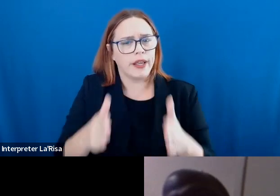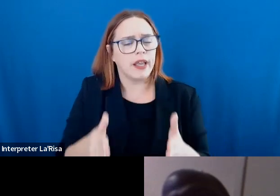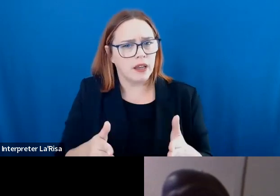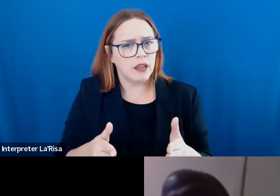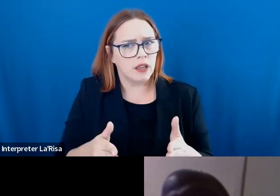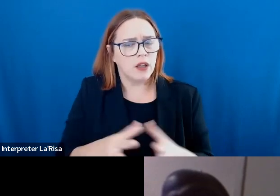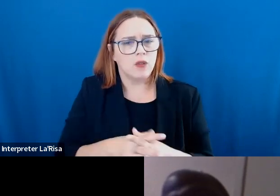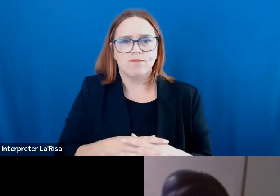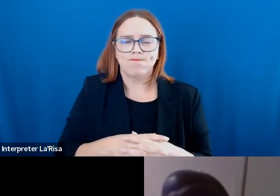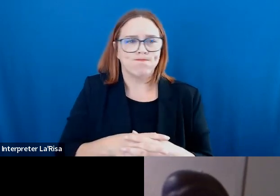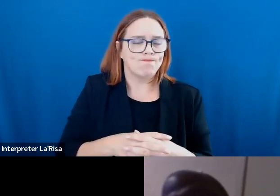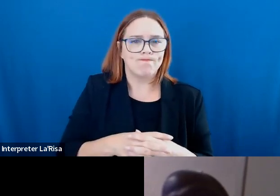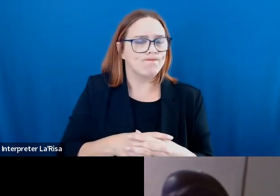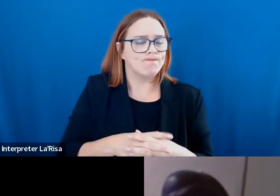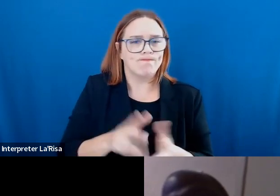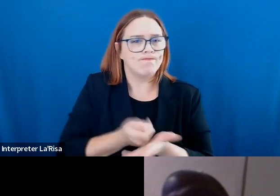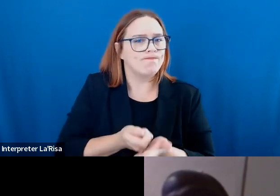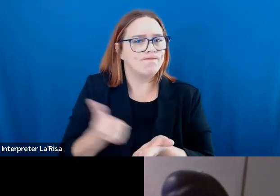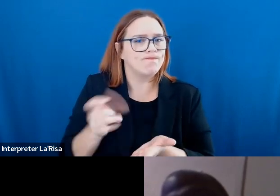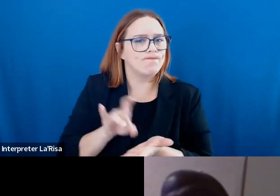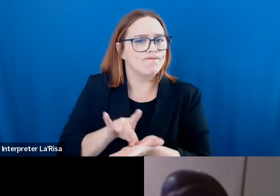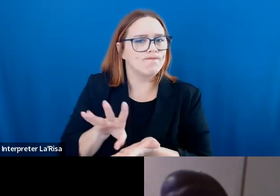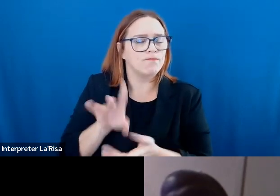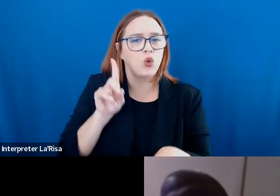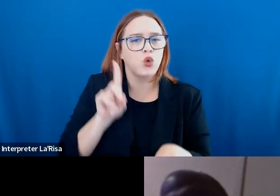he was told that he could not give the presentation.